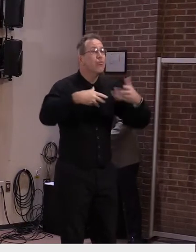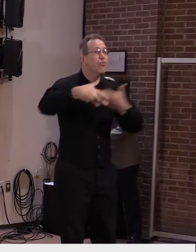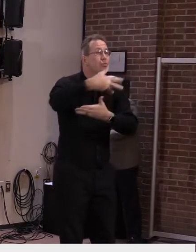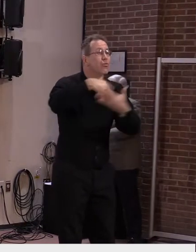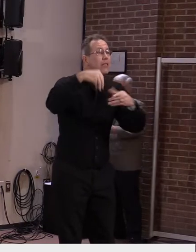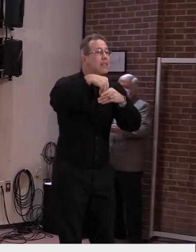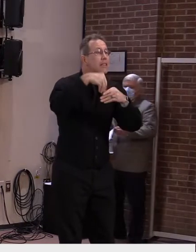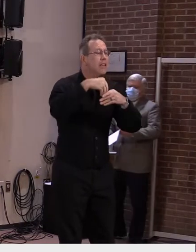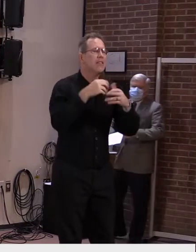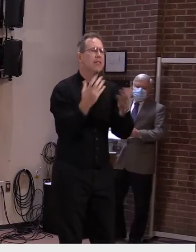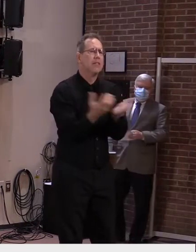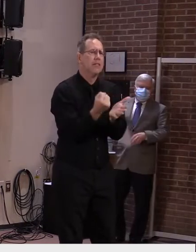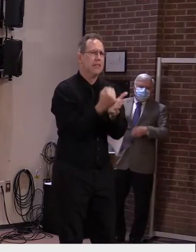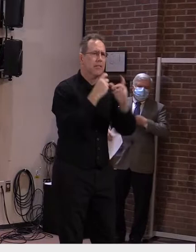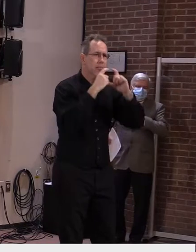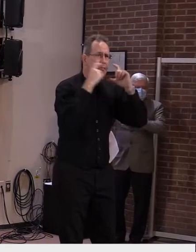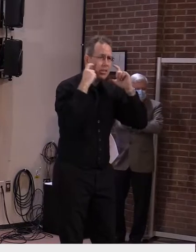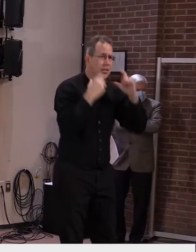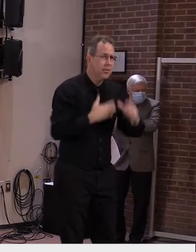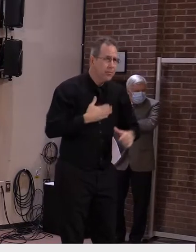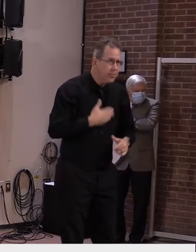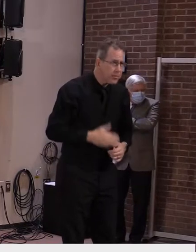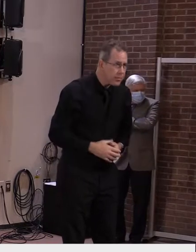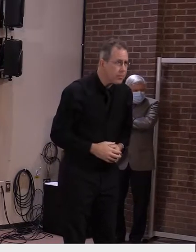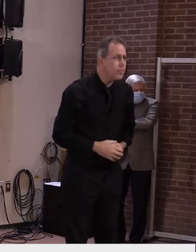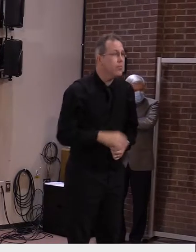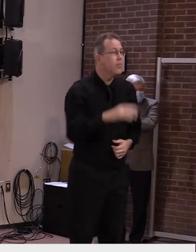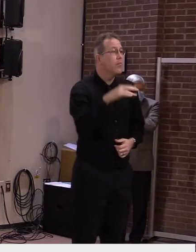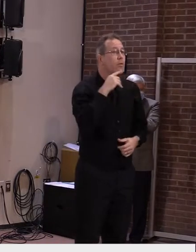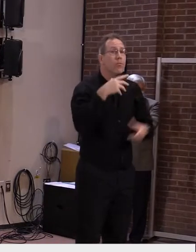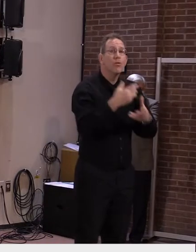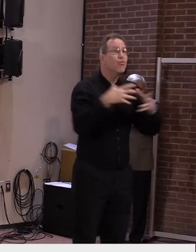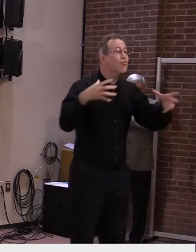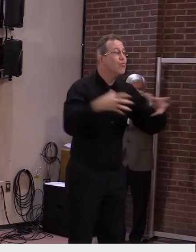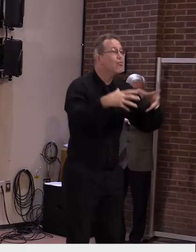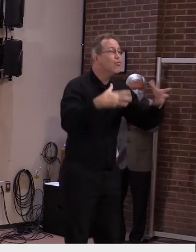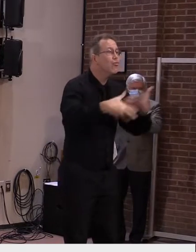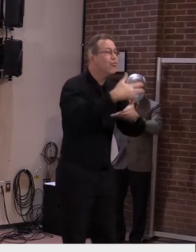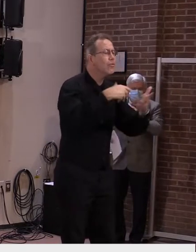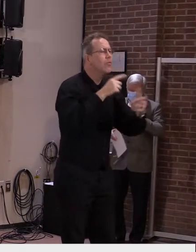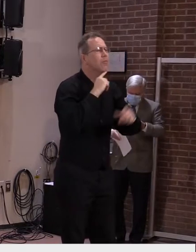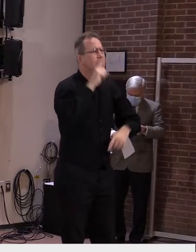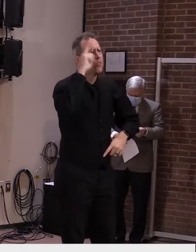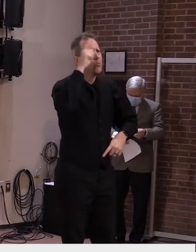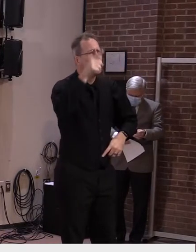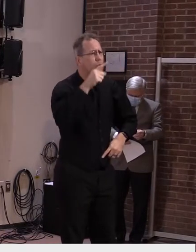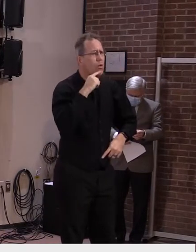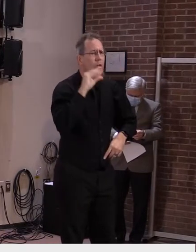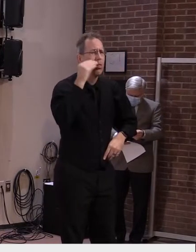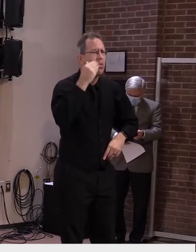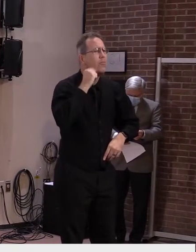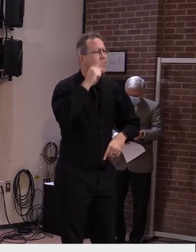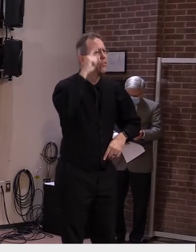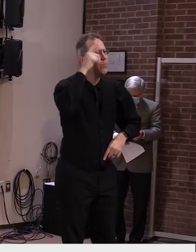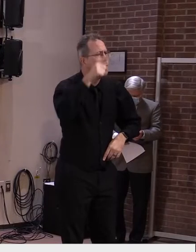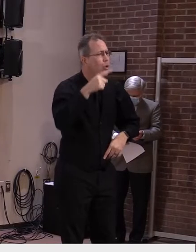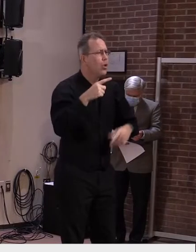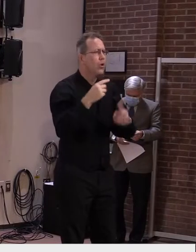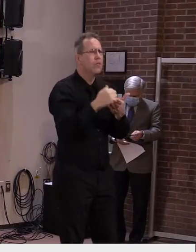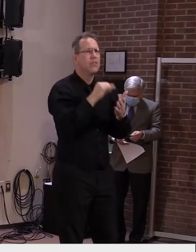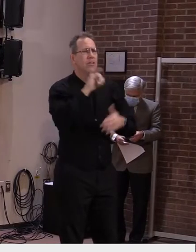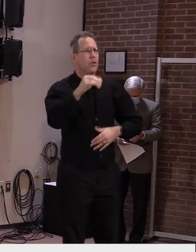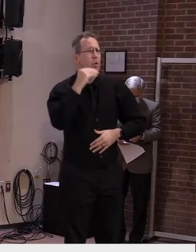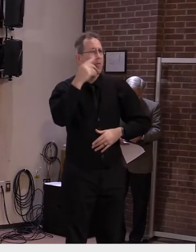Be smart when getting together with others. And stay home if you're sick. If you have